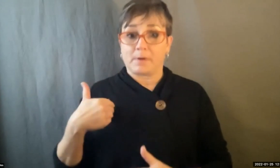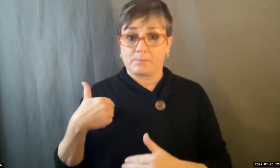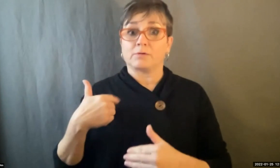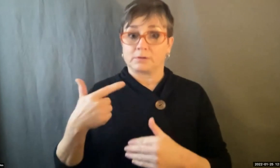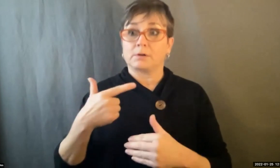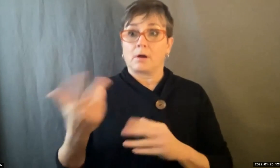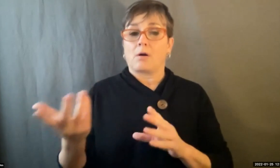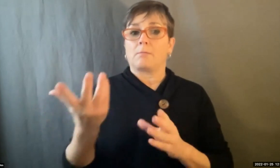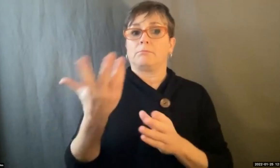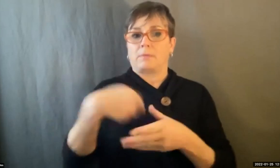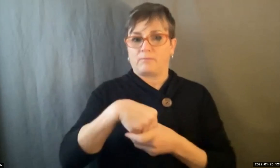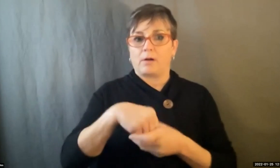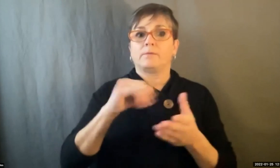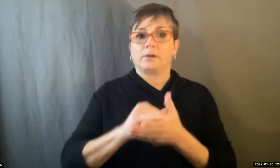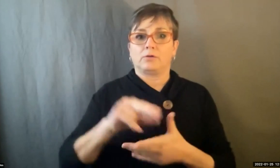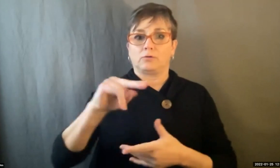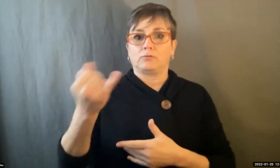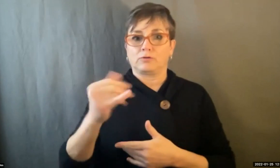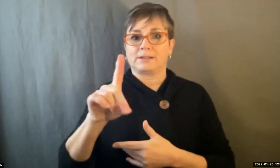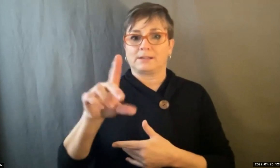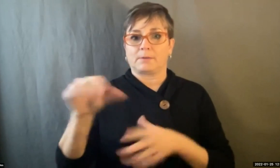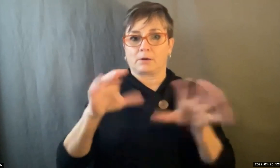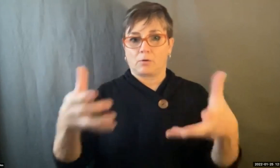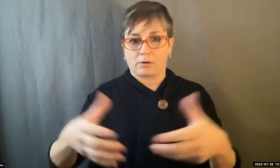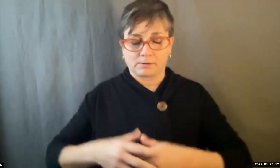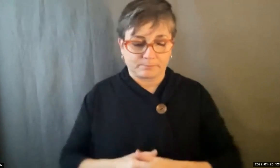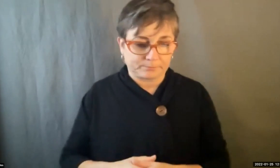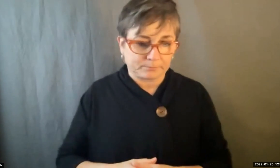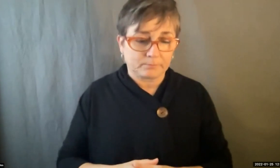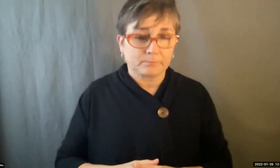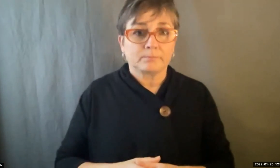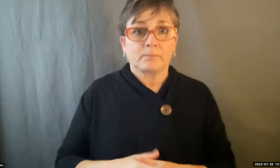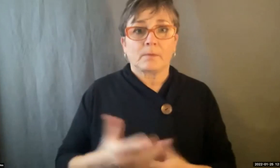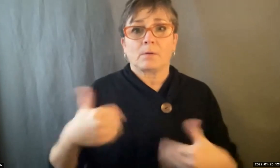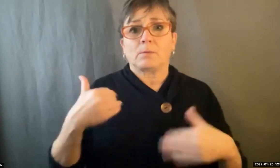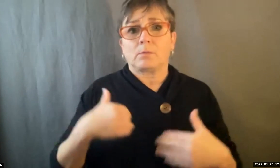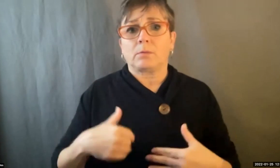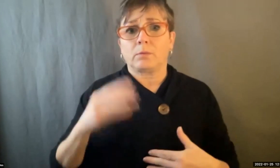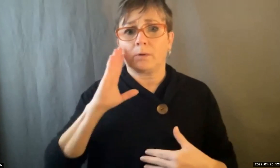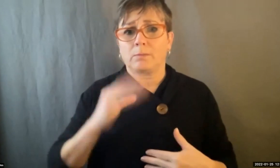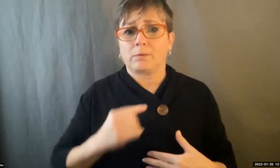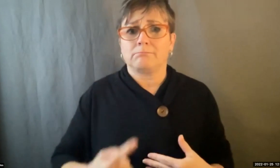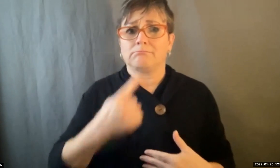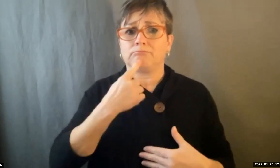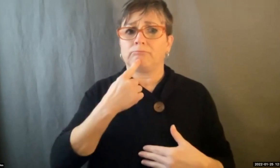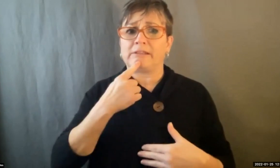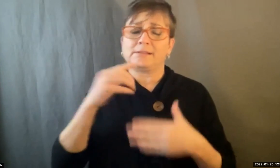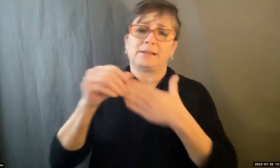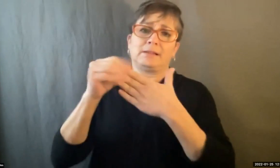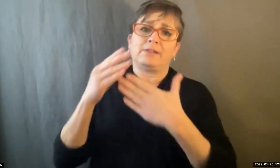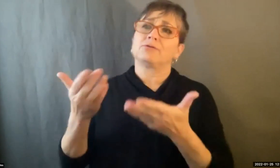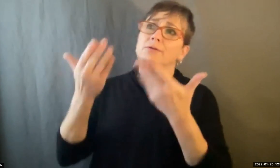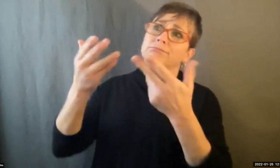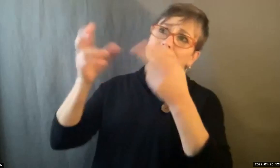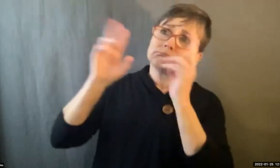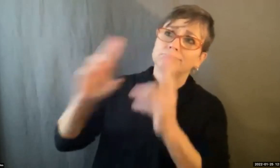New Jersey Disability Caucus. We will miss the staunch leadership of our past chair, Senator Steve Sweeney,